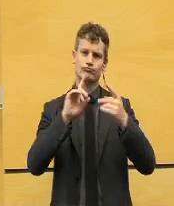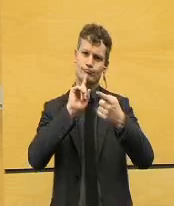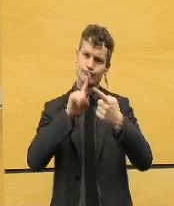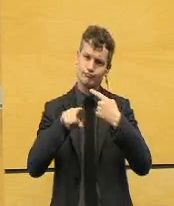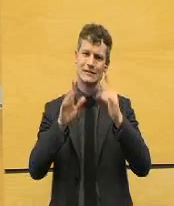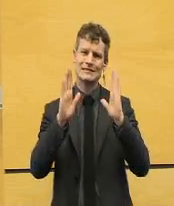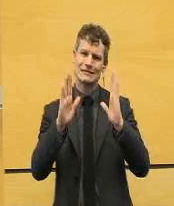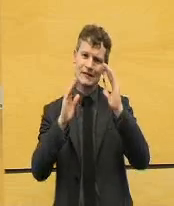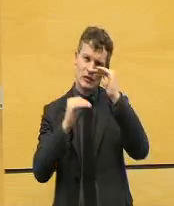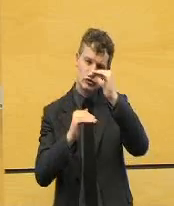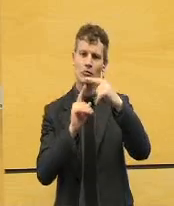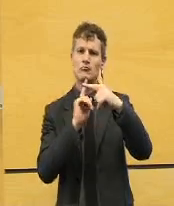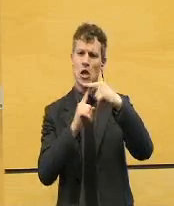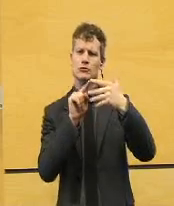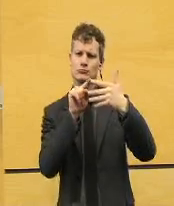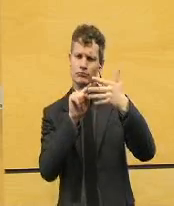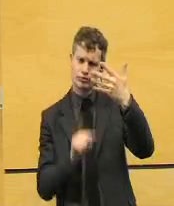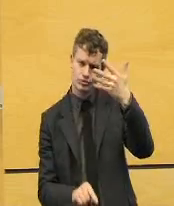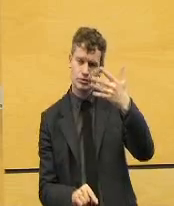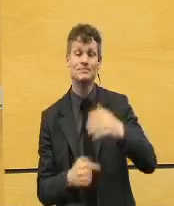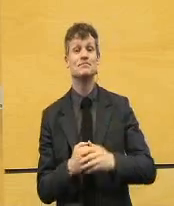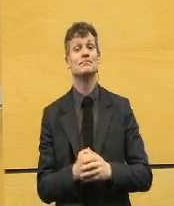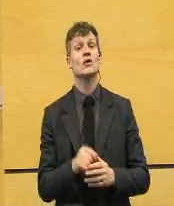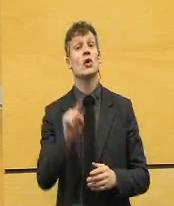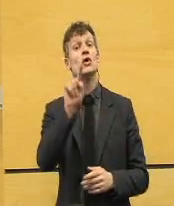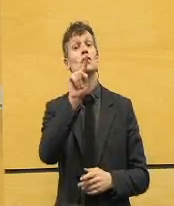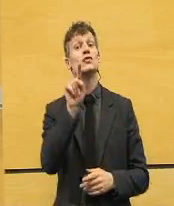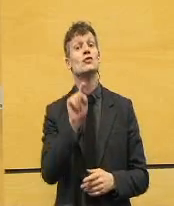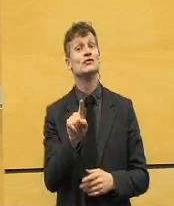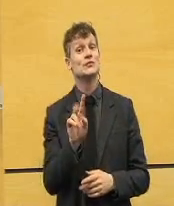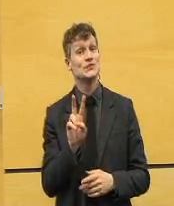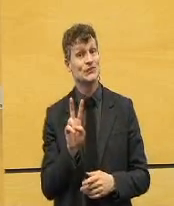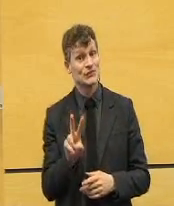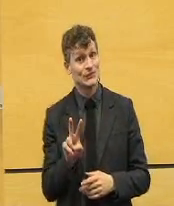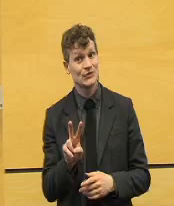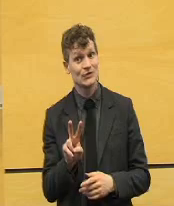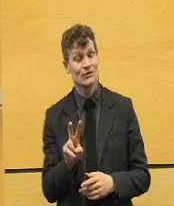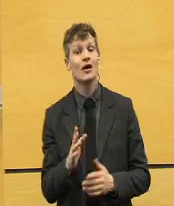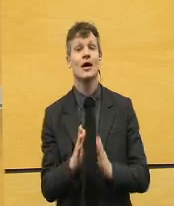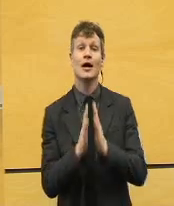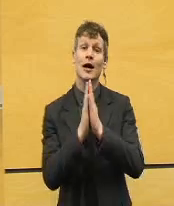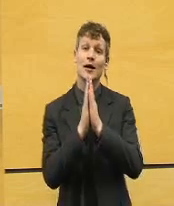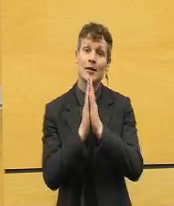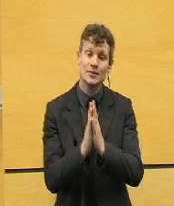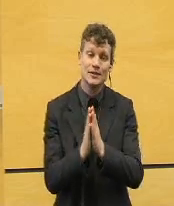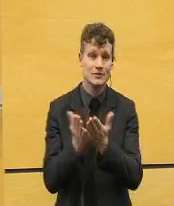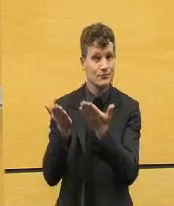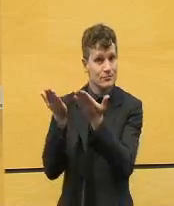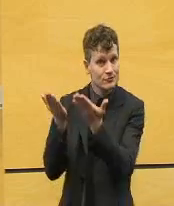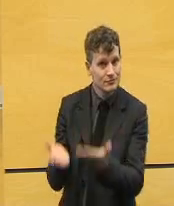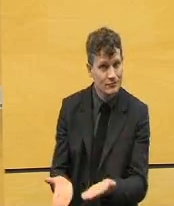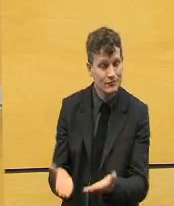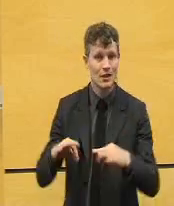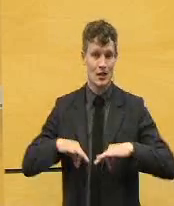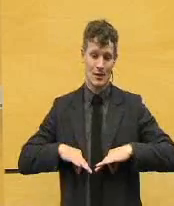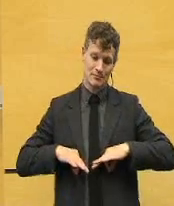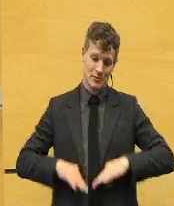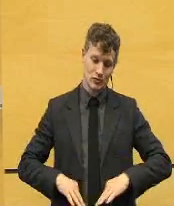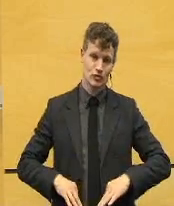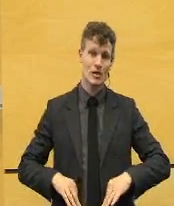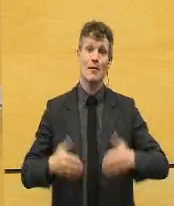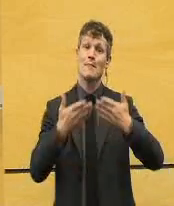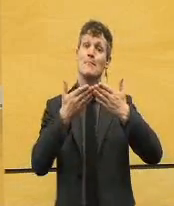matters. Question number 2, may I invite the representative of the Ministry of Public Health, Dr.